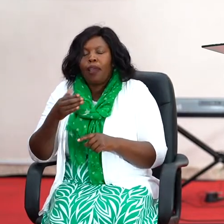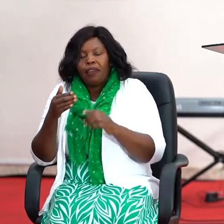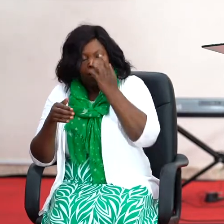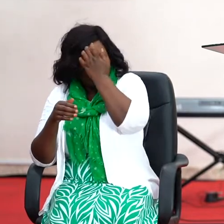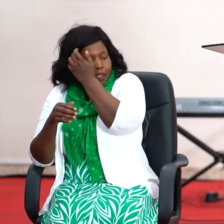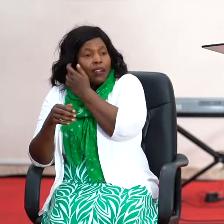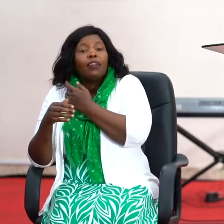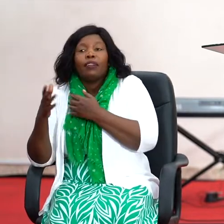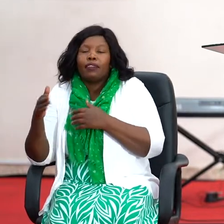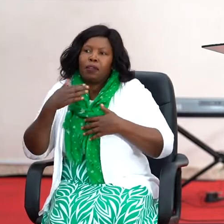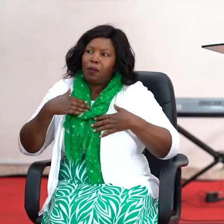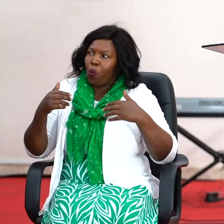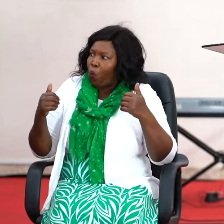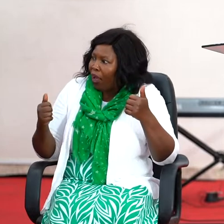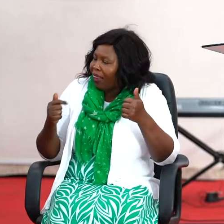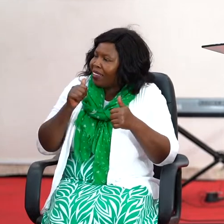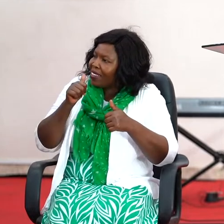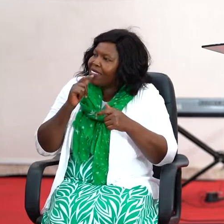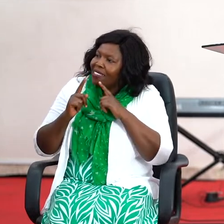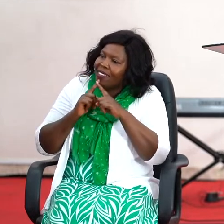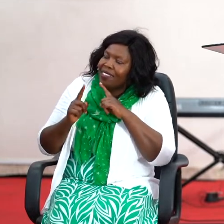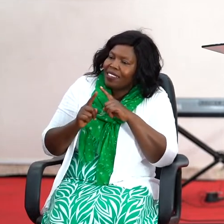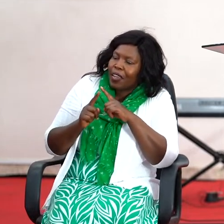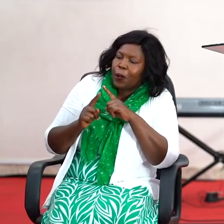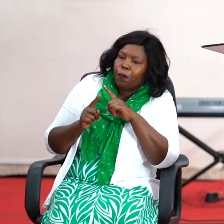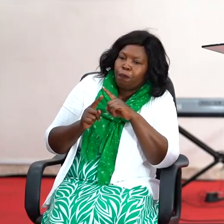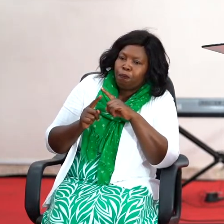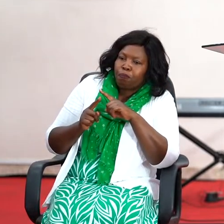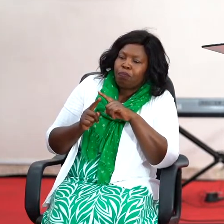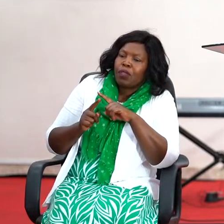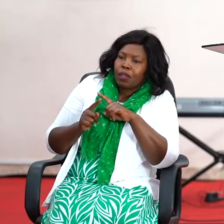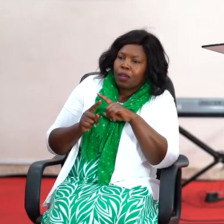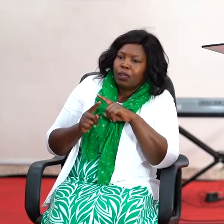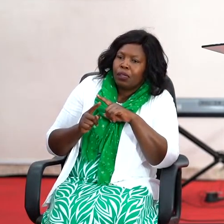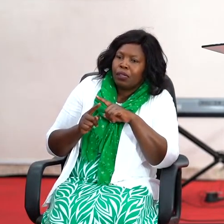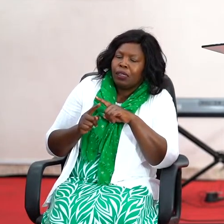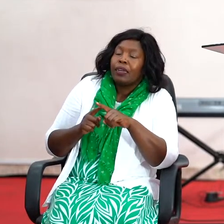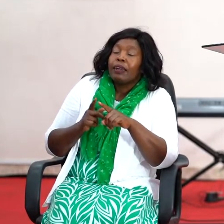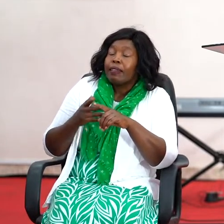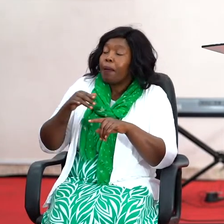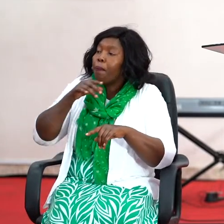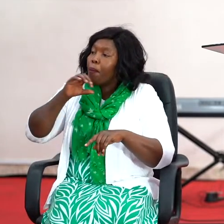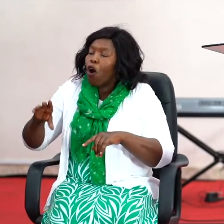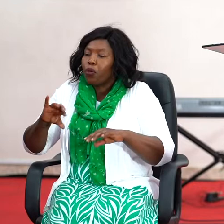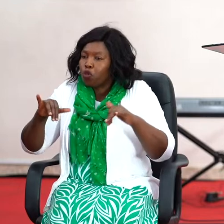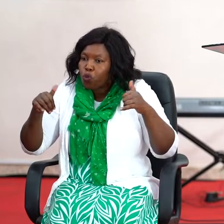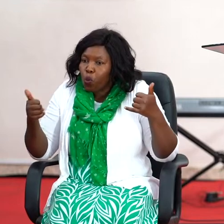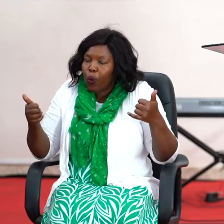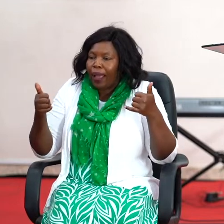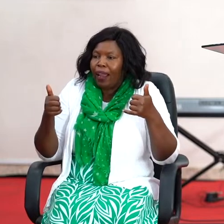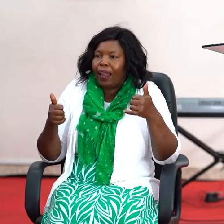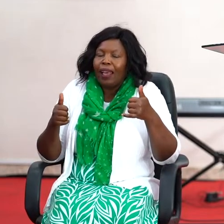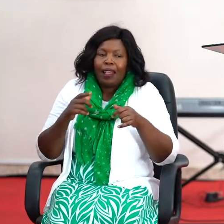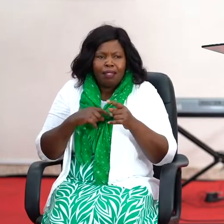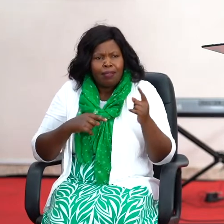his son got better, they said to him, the fever left him yesterday at the seventh hour. Then the father realized that